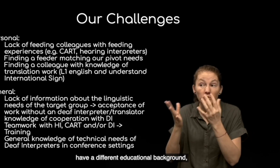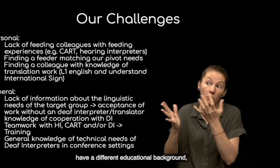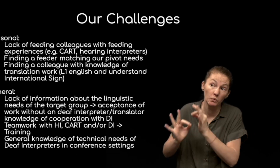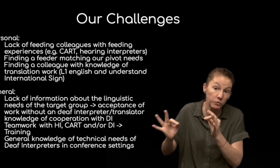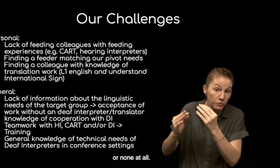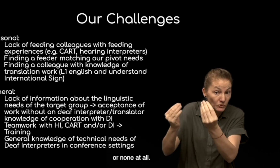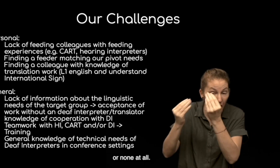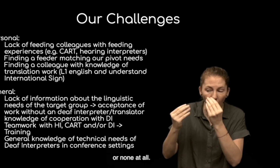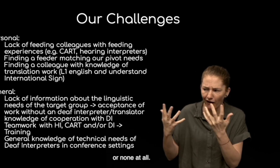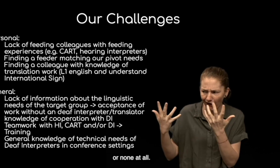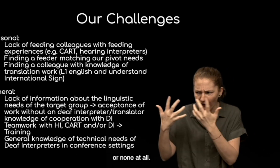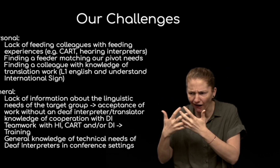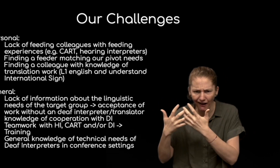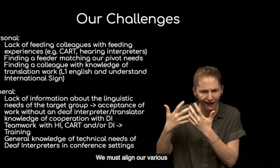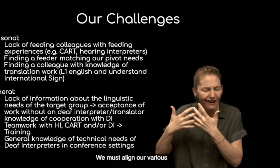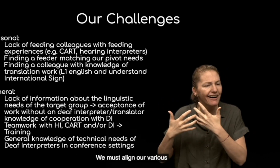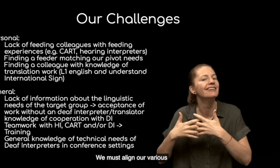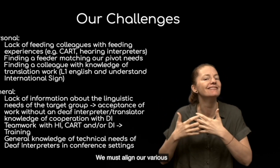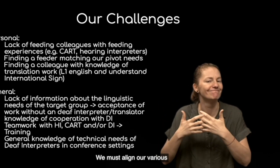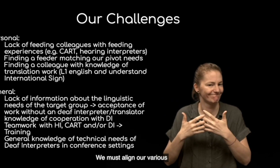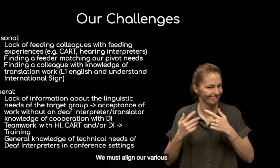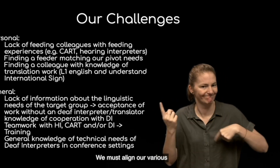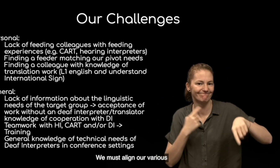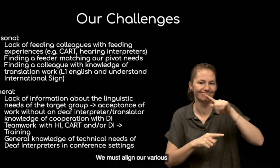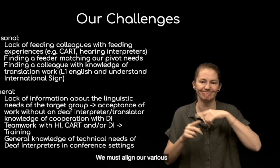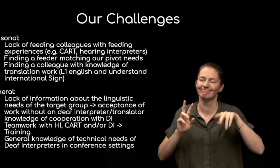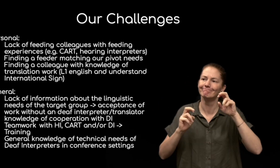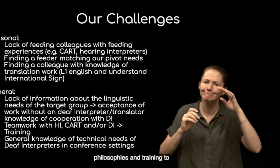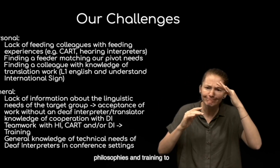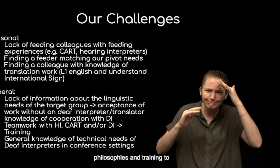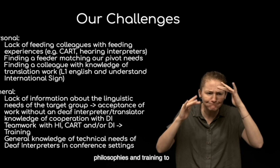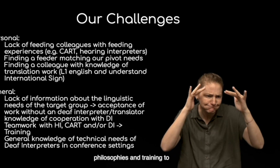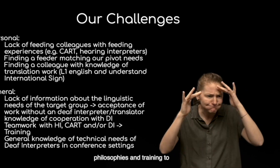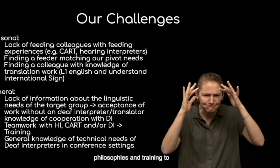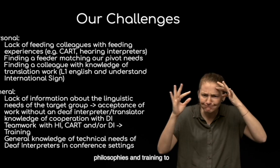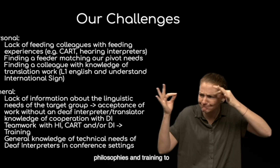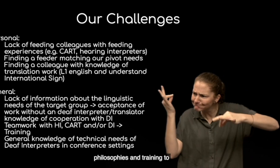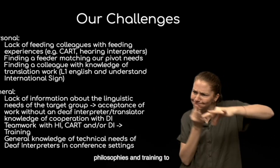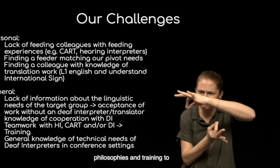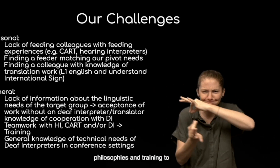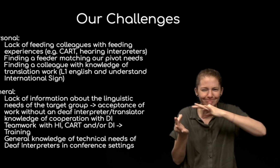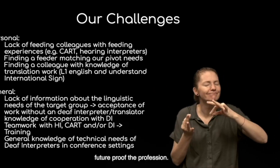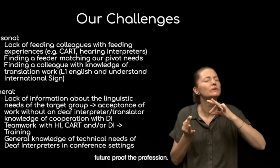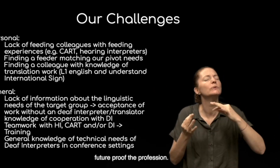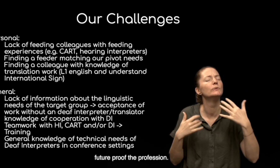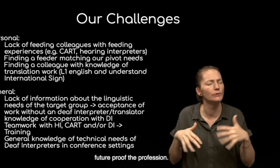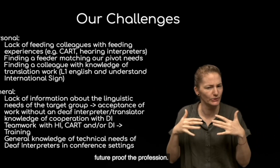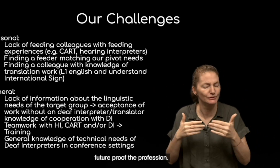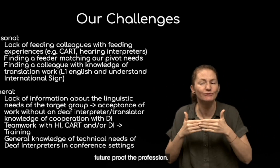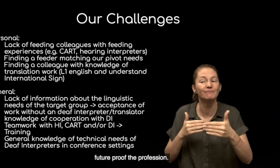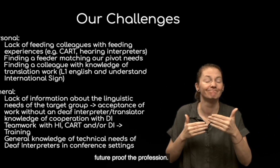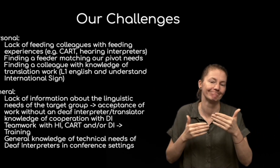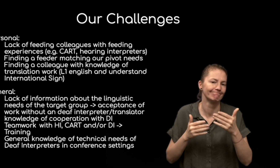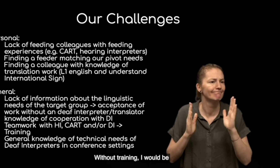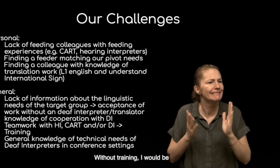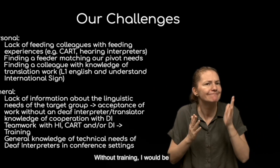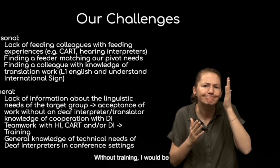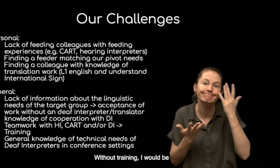none at all. We must align our various philosophies and training to future-proof the profession. Without training, I would